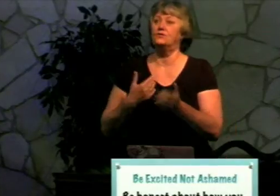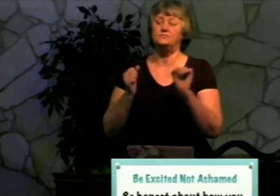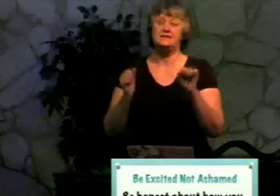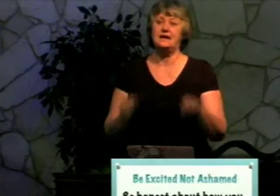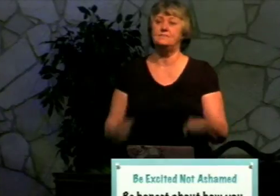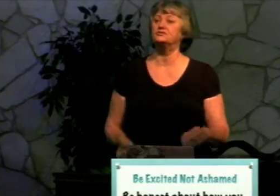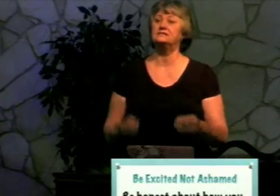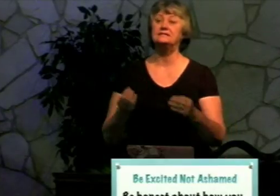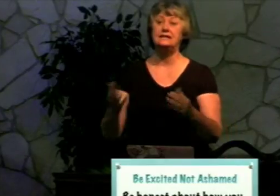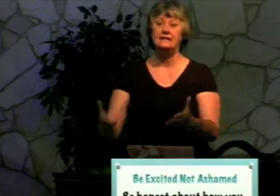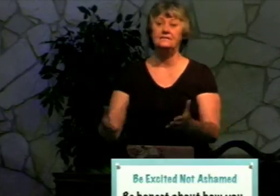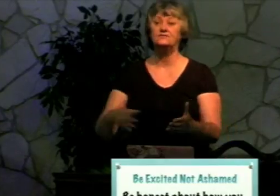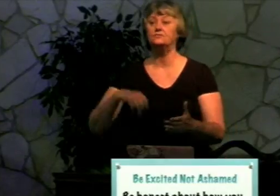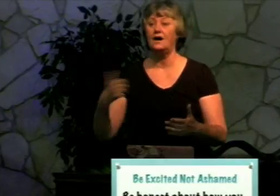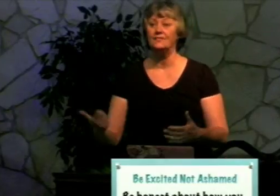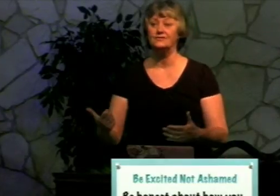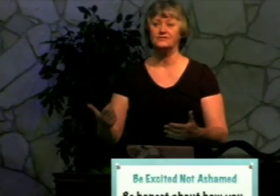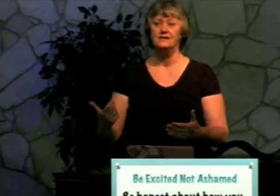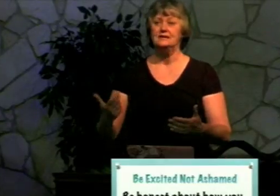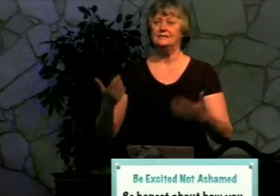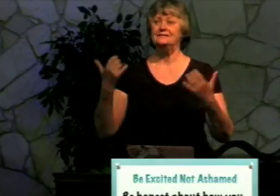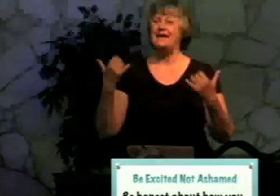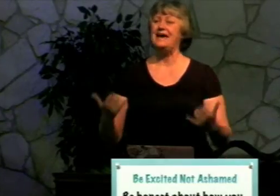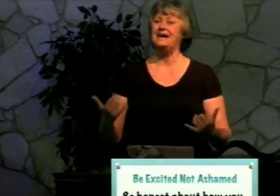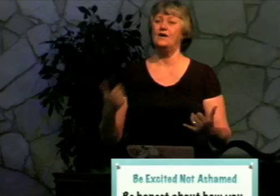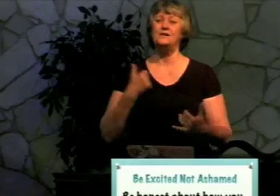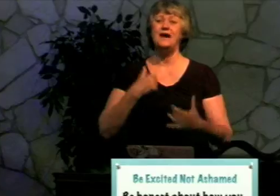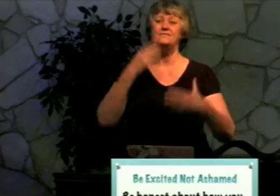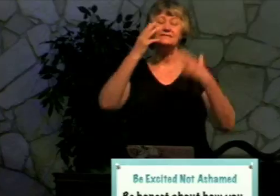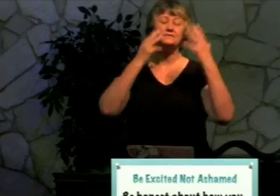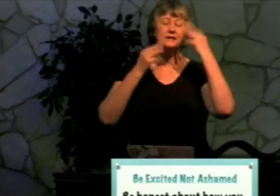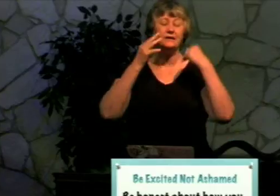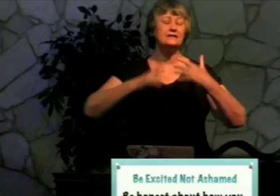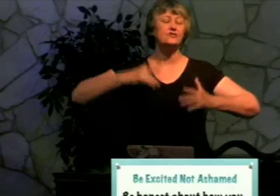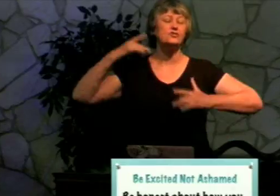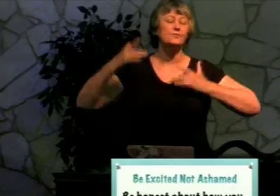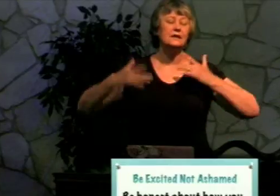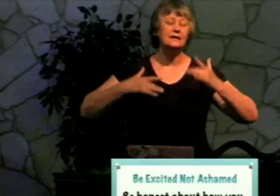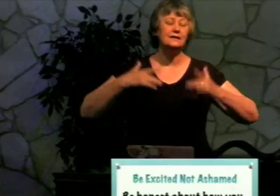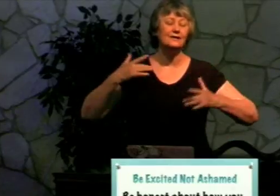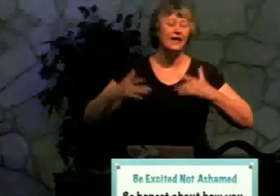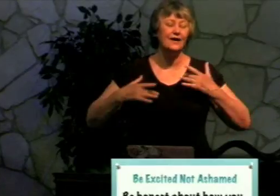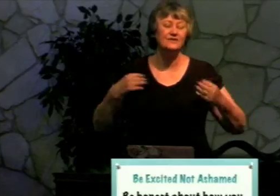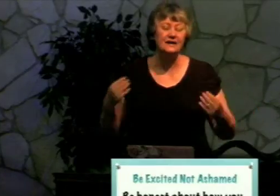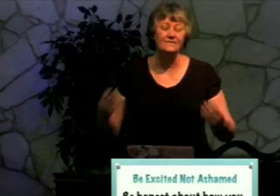to be able to give to others. But now we have experienced the thrill of